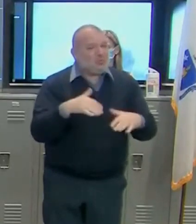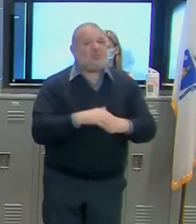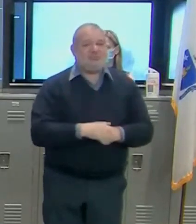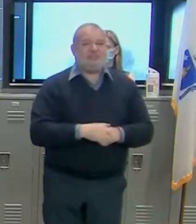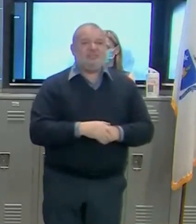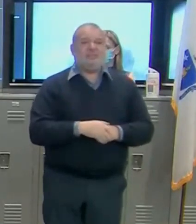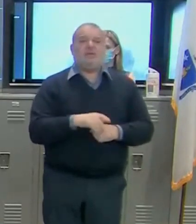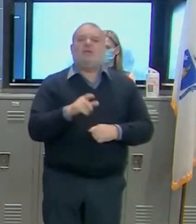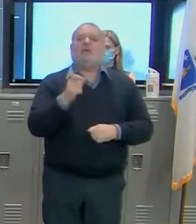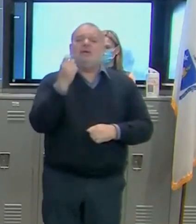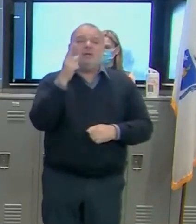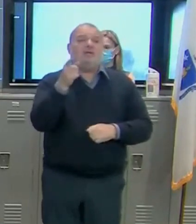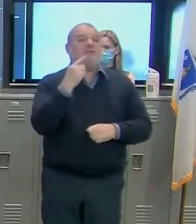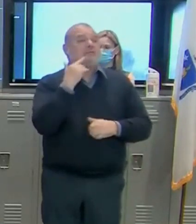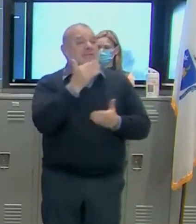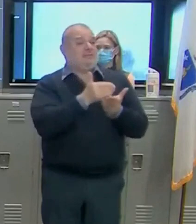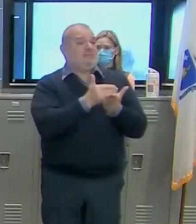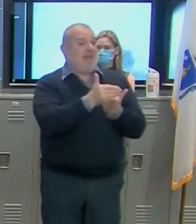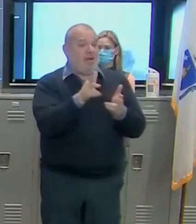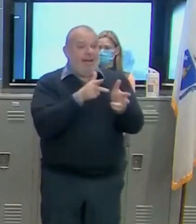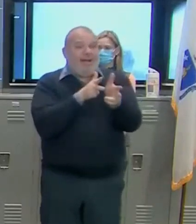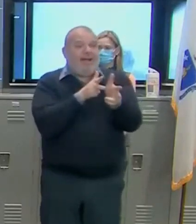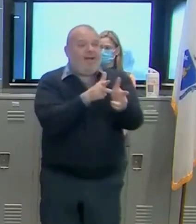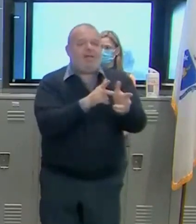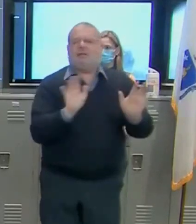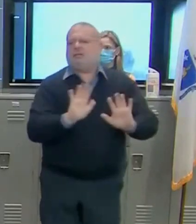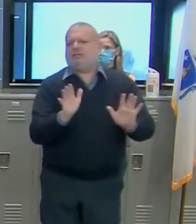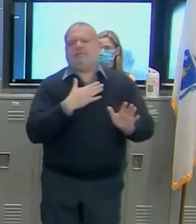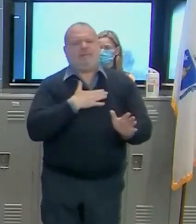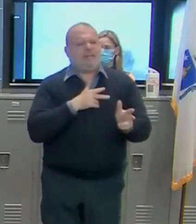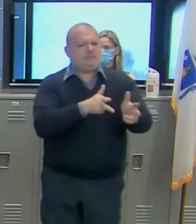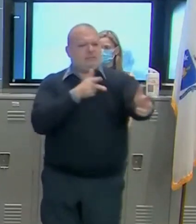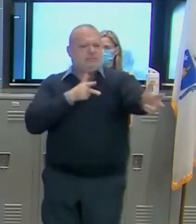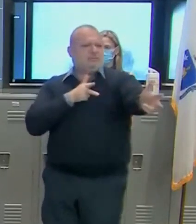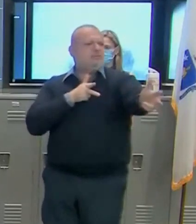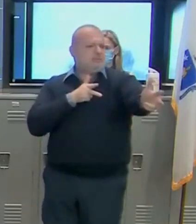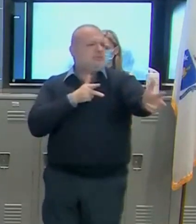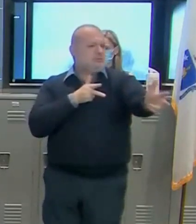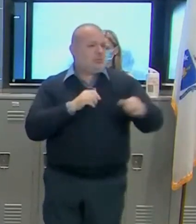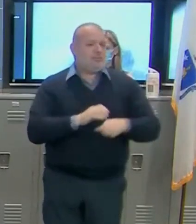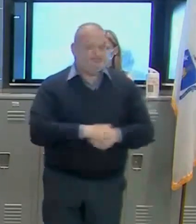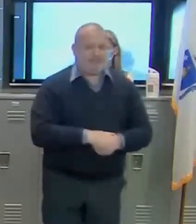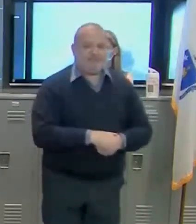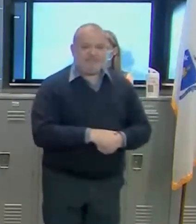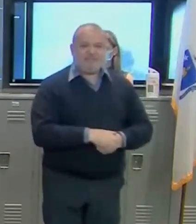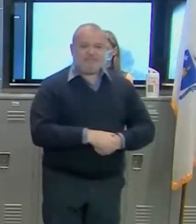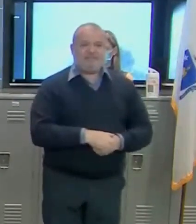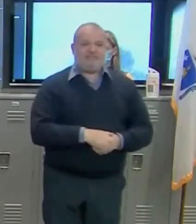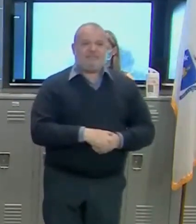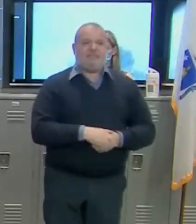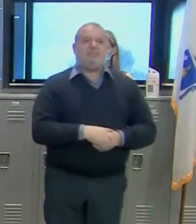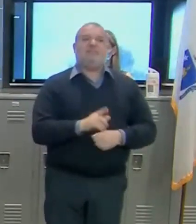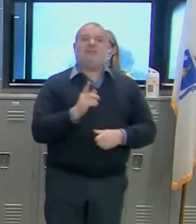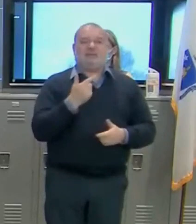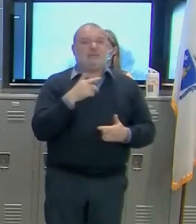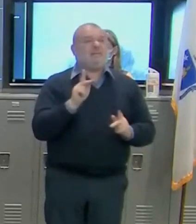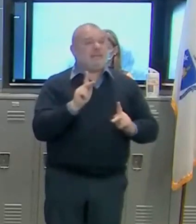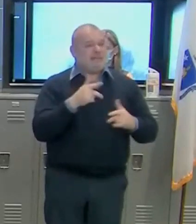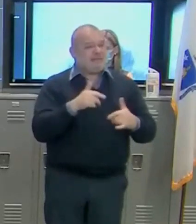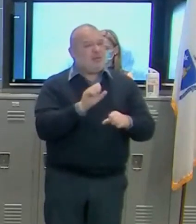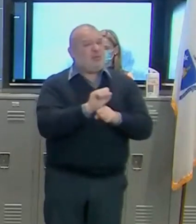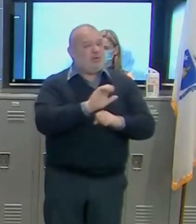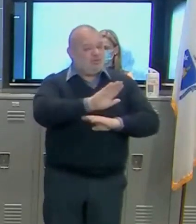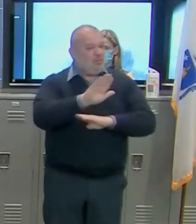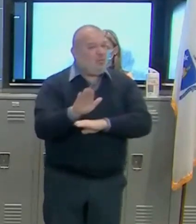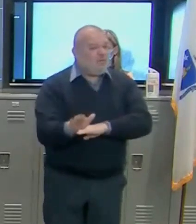room because they are moving very significant amounts of snow and will continue to be doing that all the way through the evening and